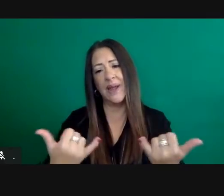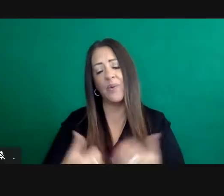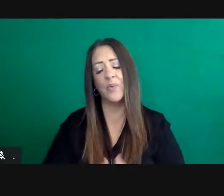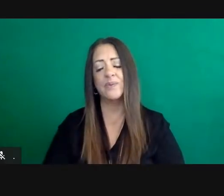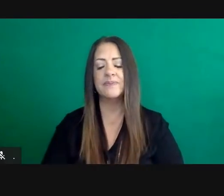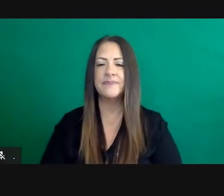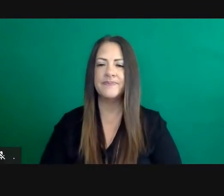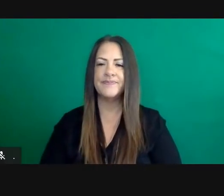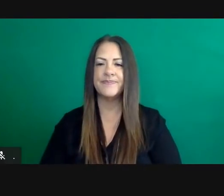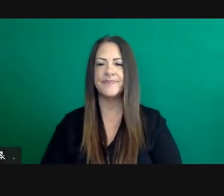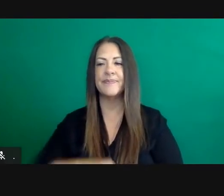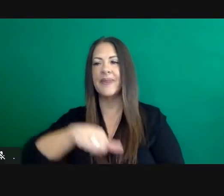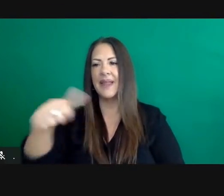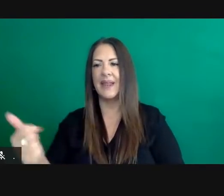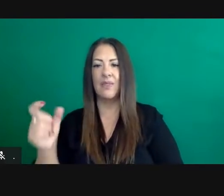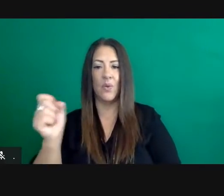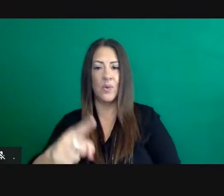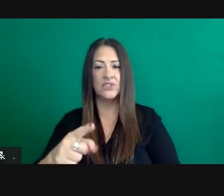News.